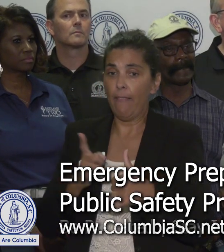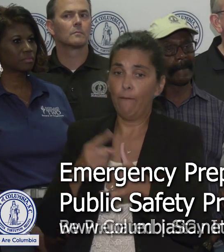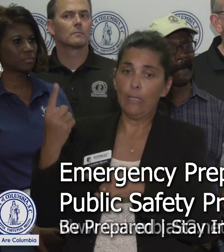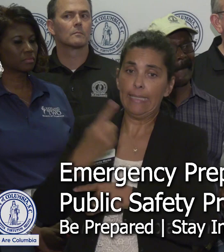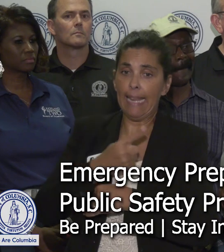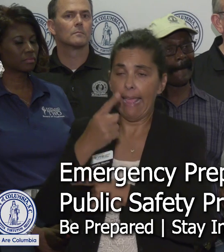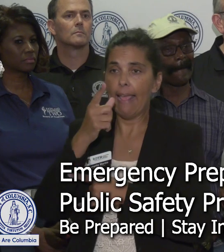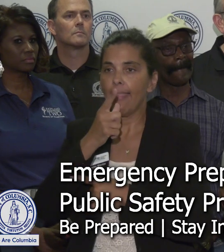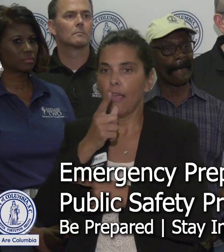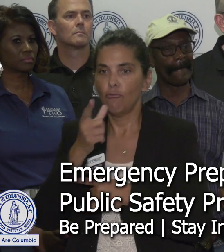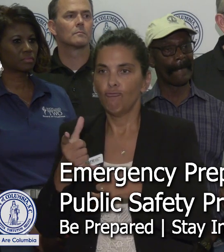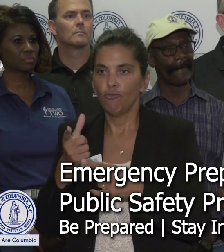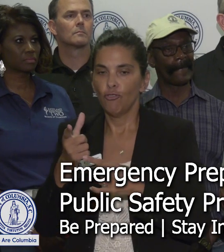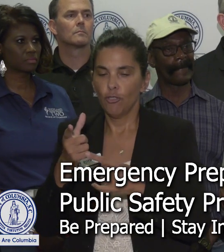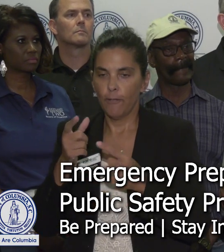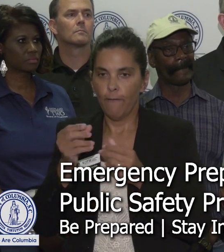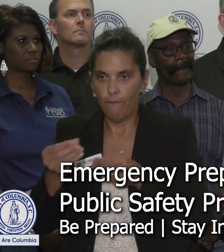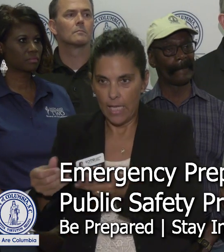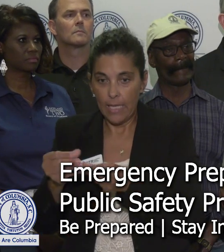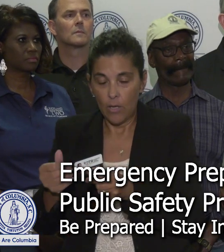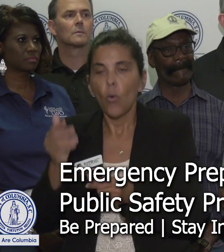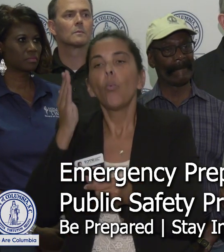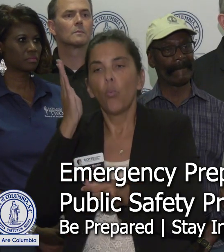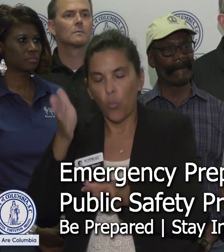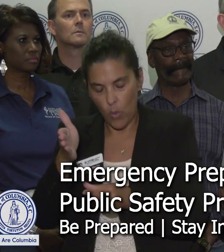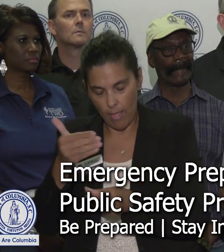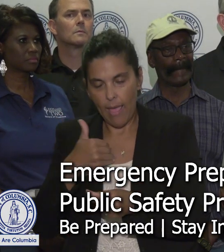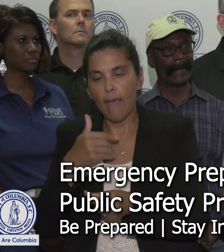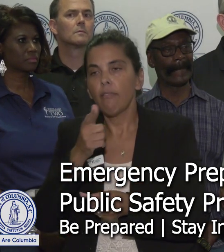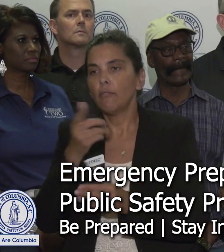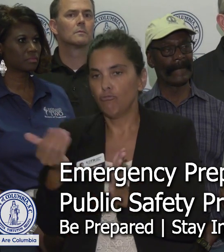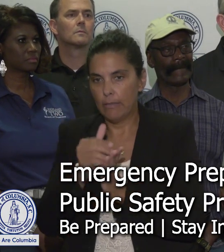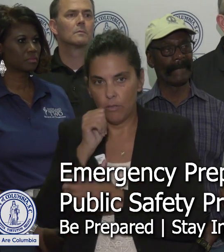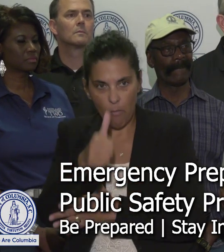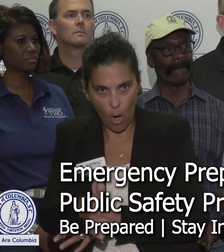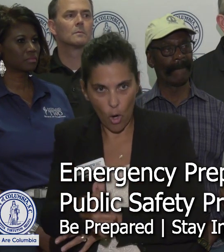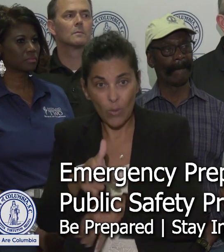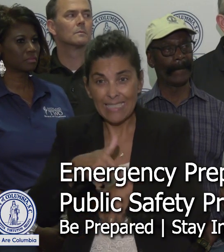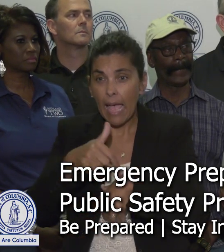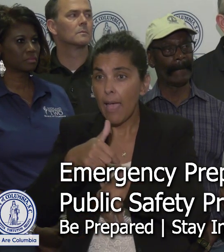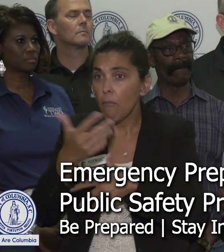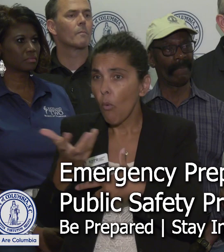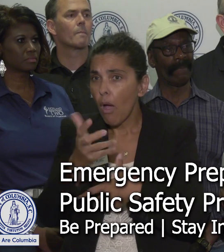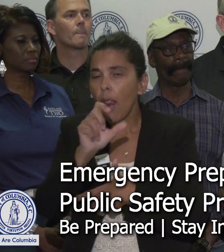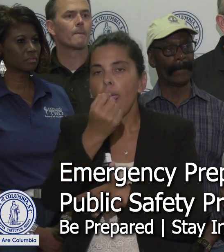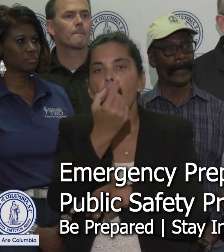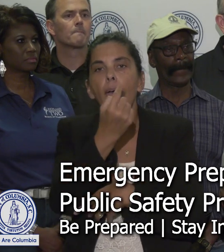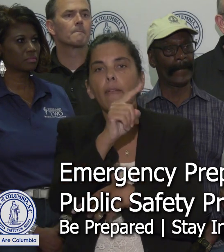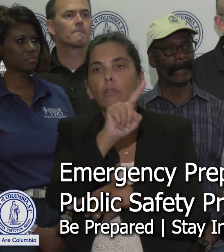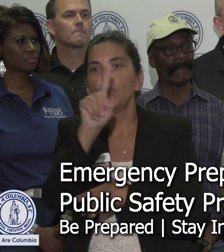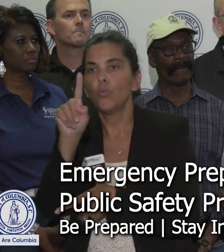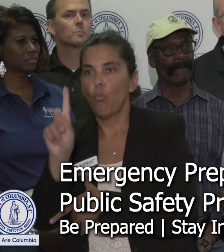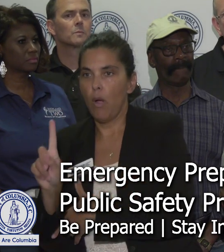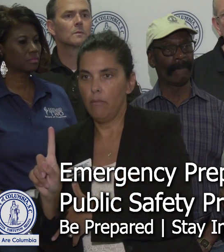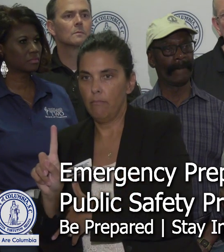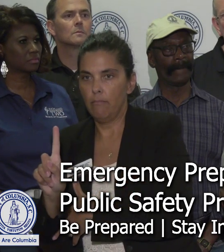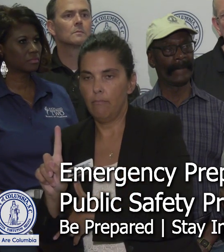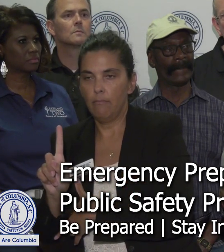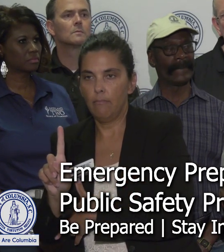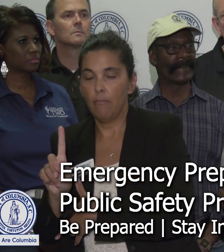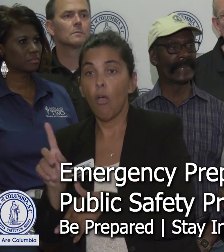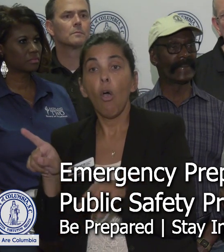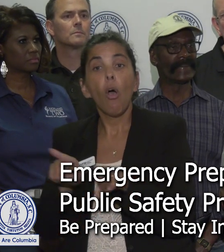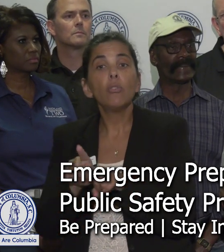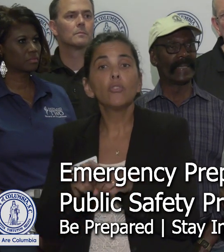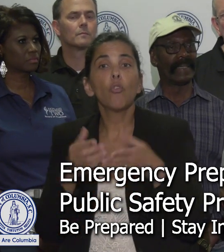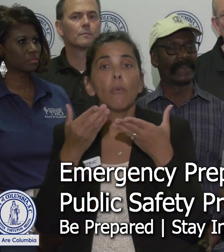lunch operation. We will continue that operation tomorrow. That time will be from 11 a.m. to 1 p.m. We're also providing